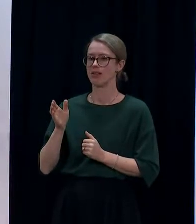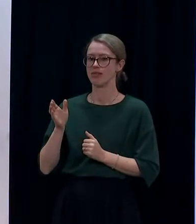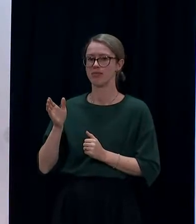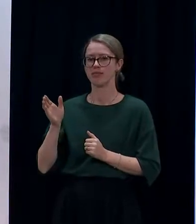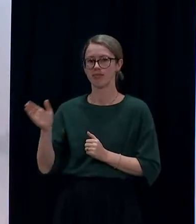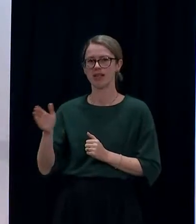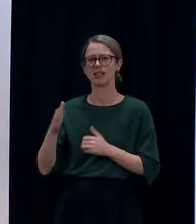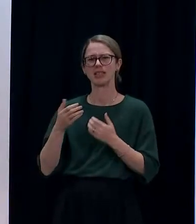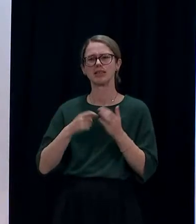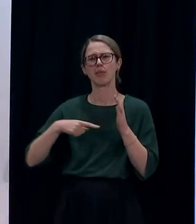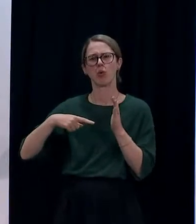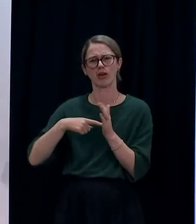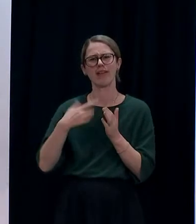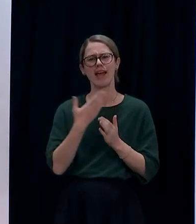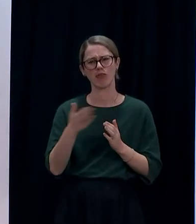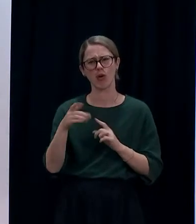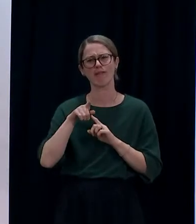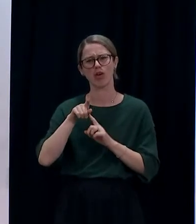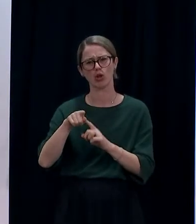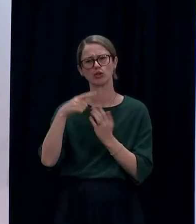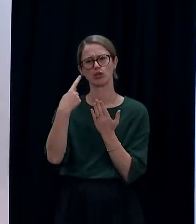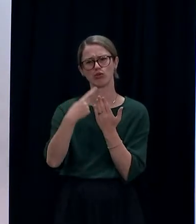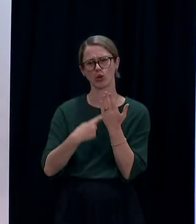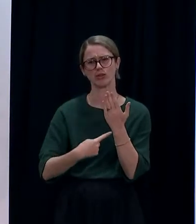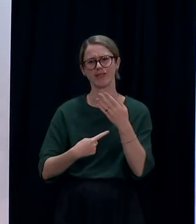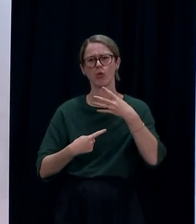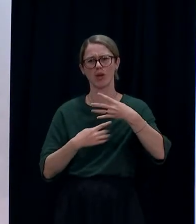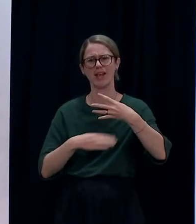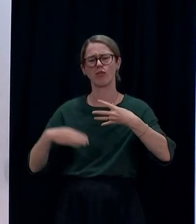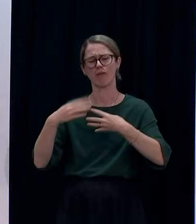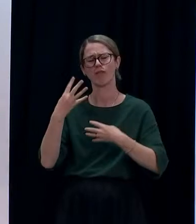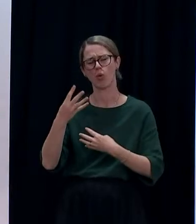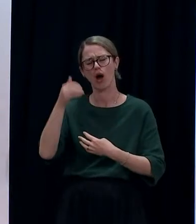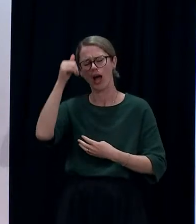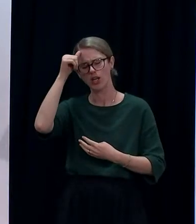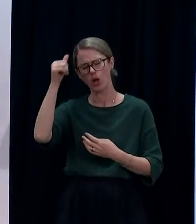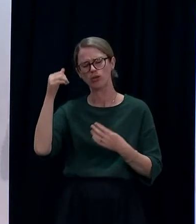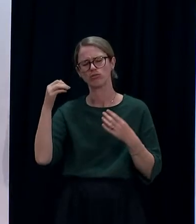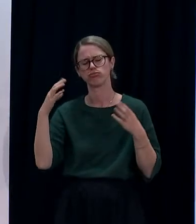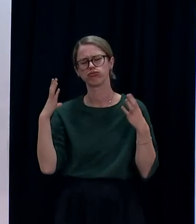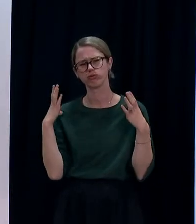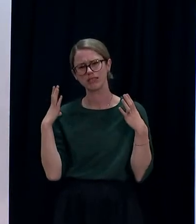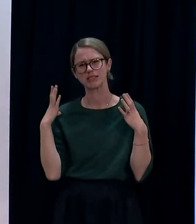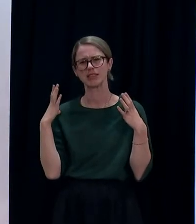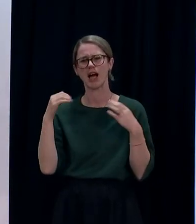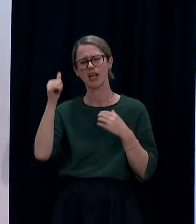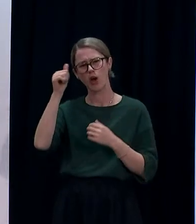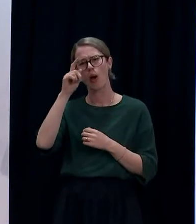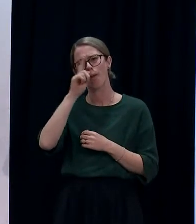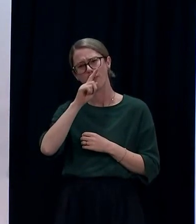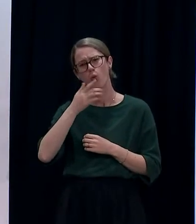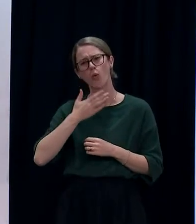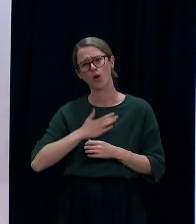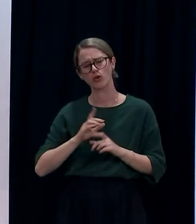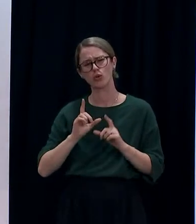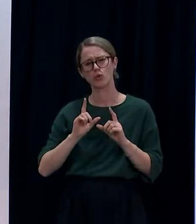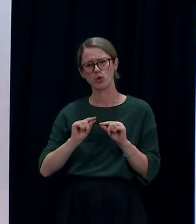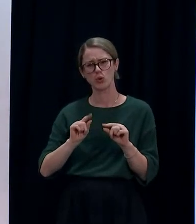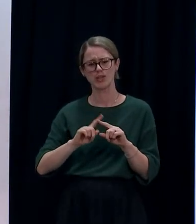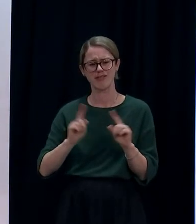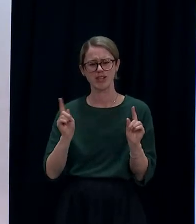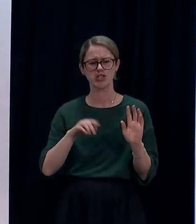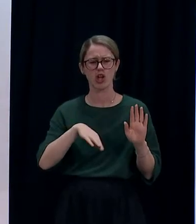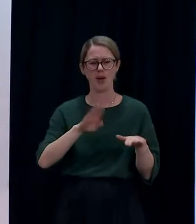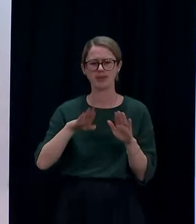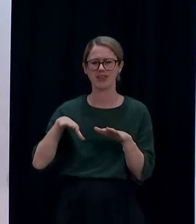the alert level 4 rules. I know they're tough. I know it's causing stress. I know there are people who want to be undertaking all manner of